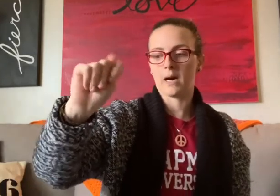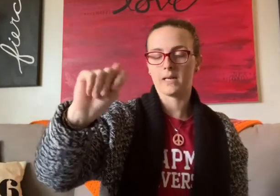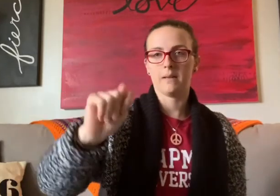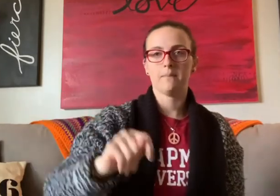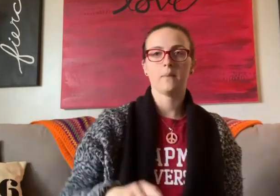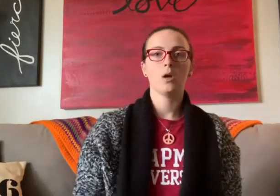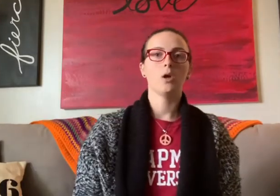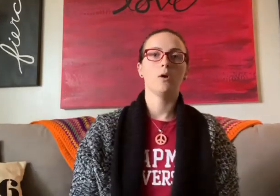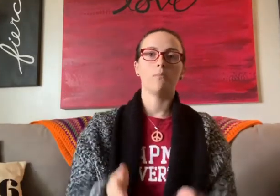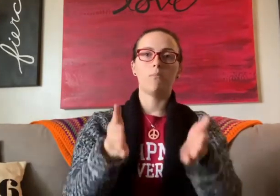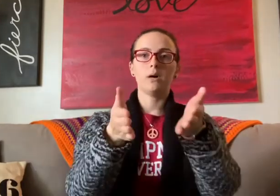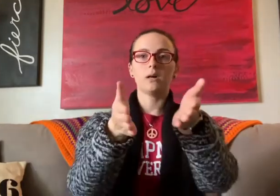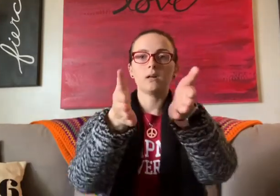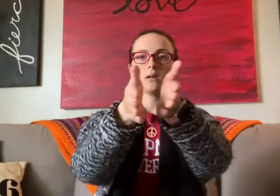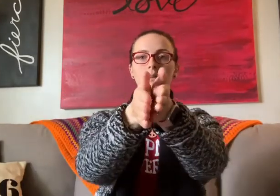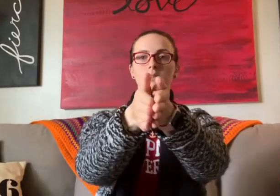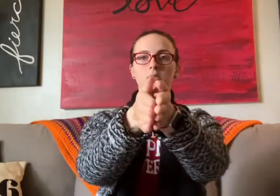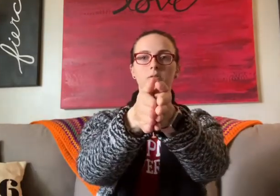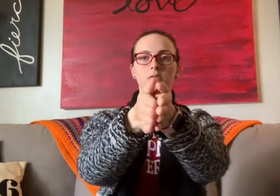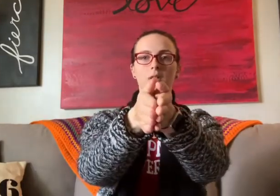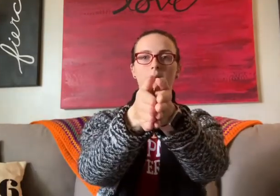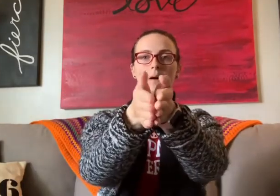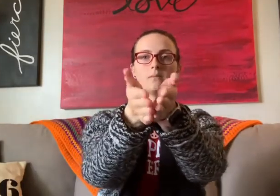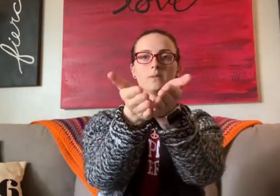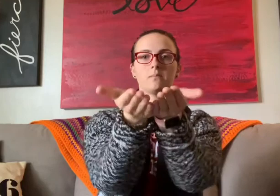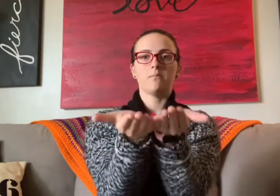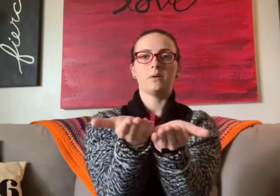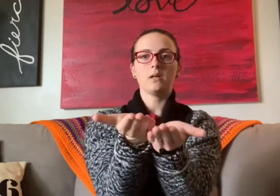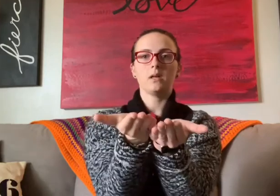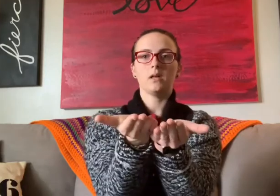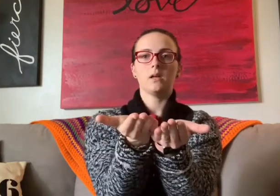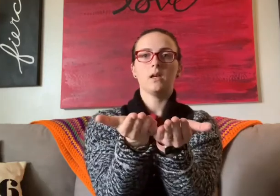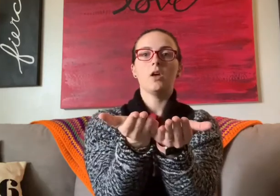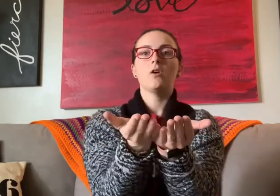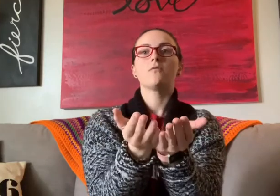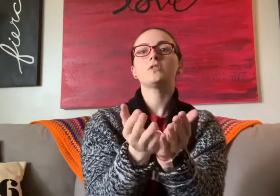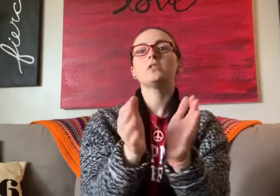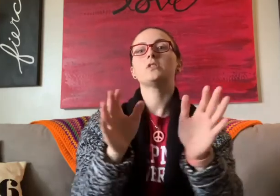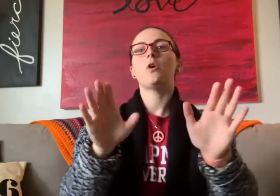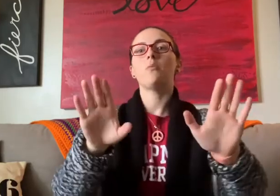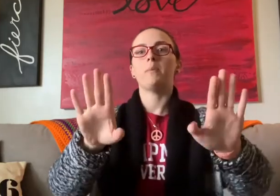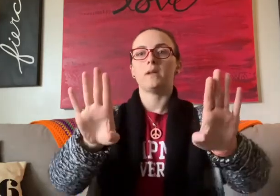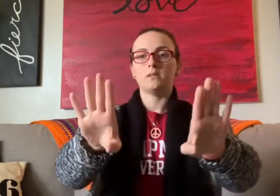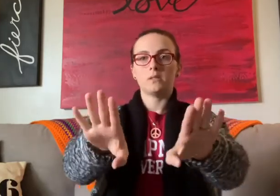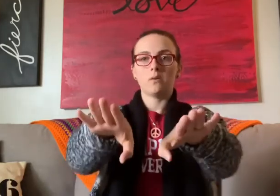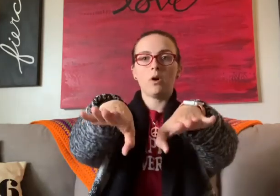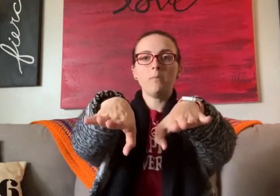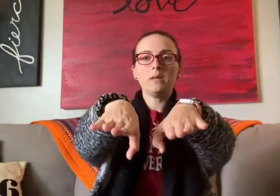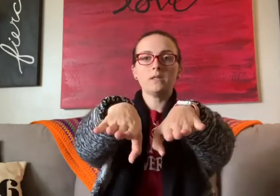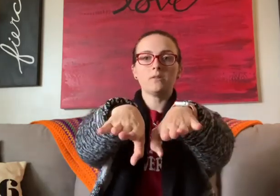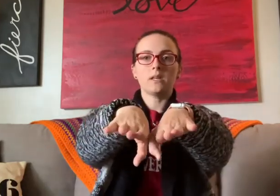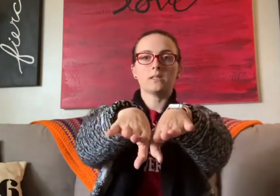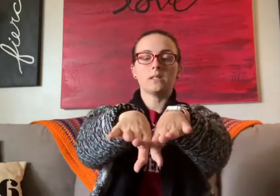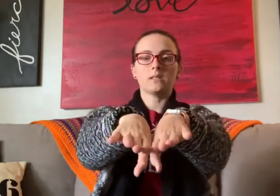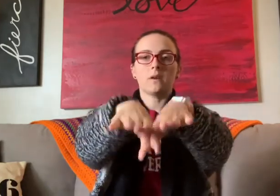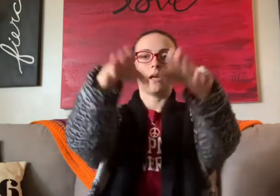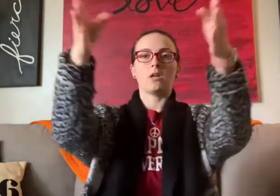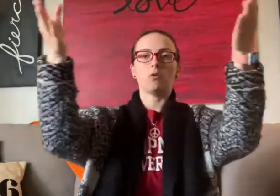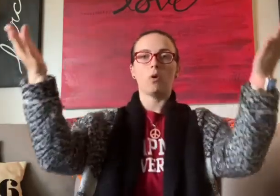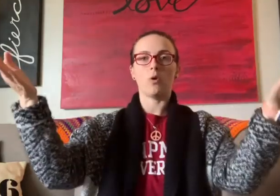potty. Book, so flat palms, book, versus open. So open is your hands this way and you